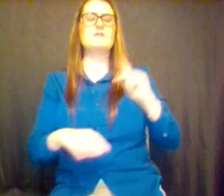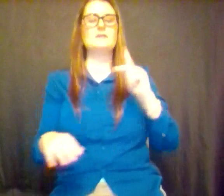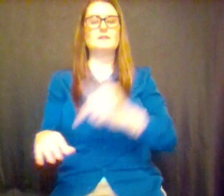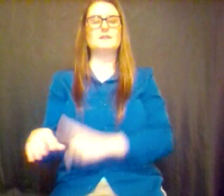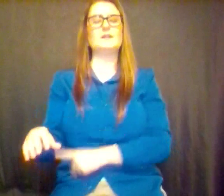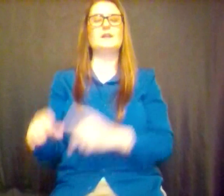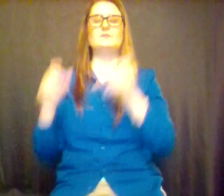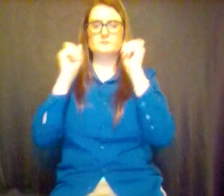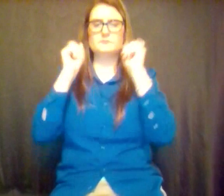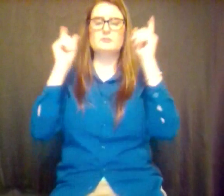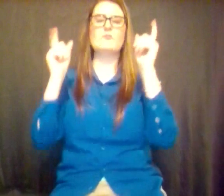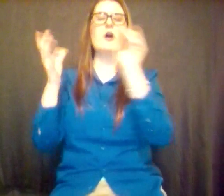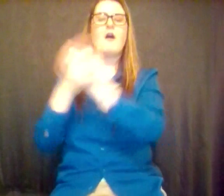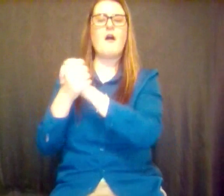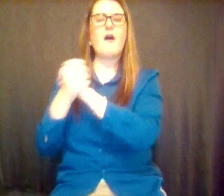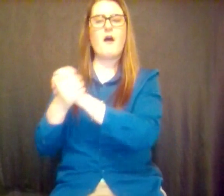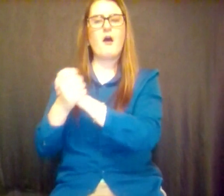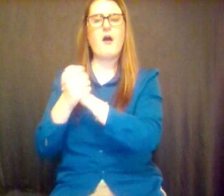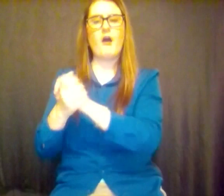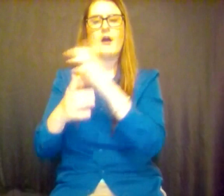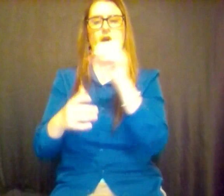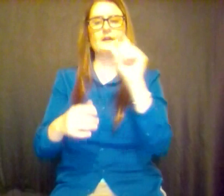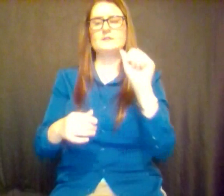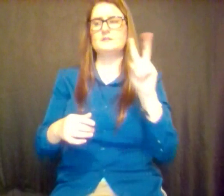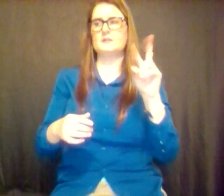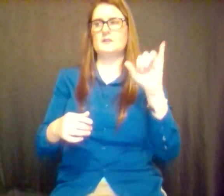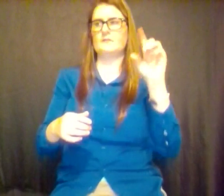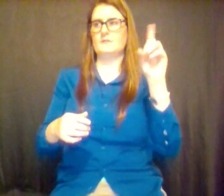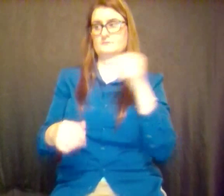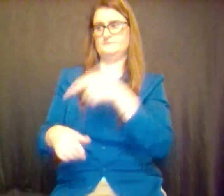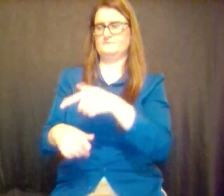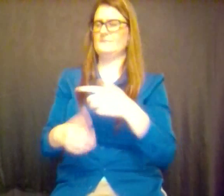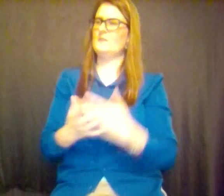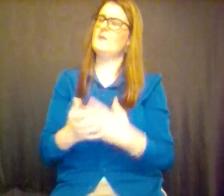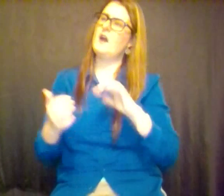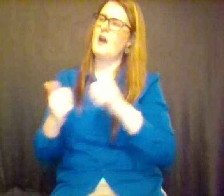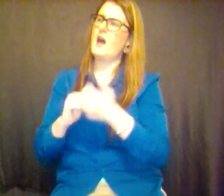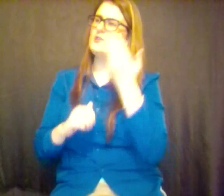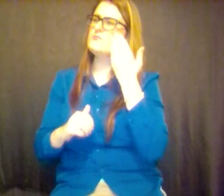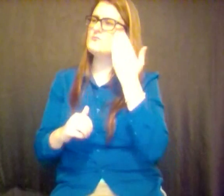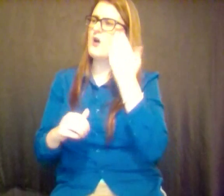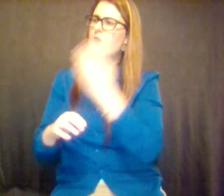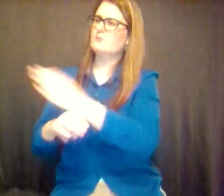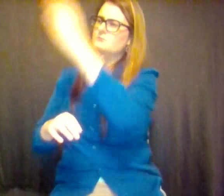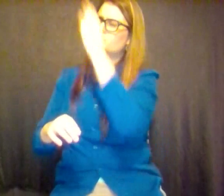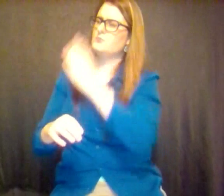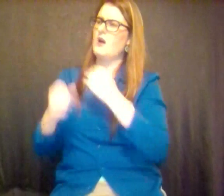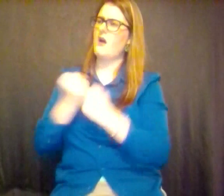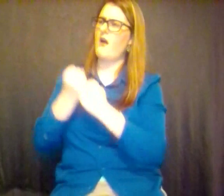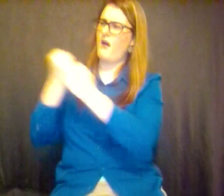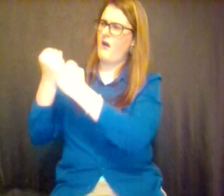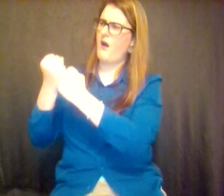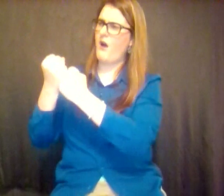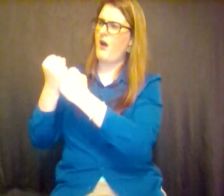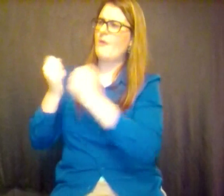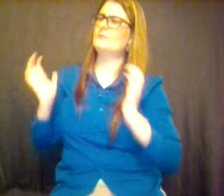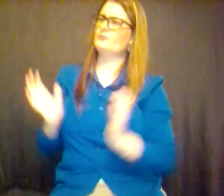could you be so sure that God would help you?" "Well, your majesty," David replied, I'm a shepherd, and I always look after